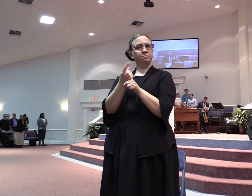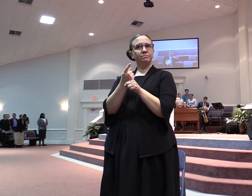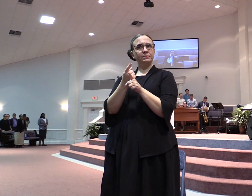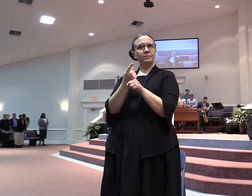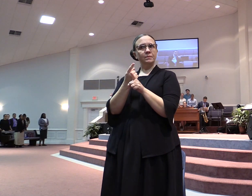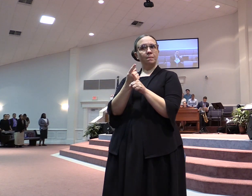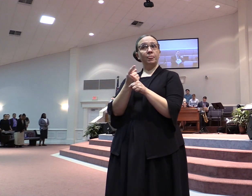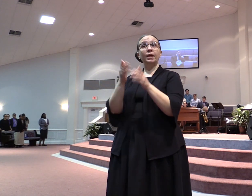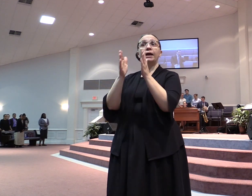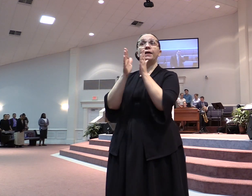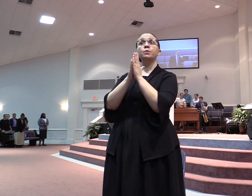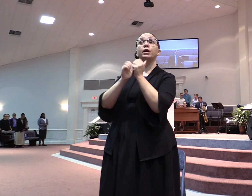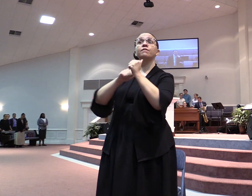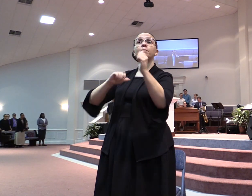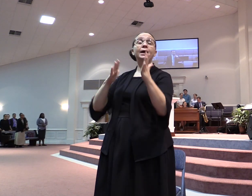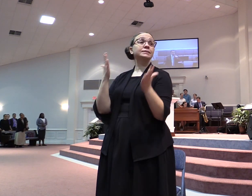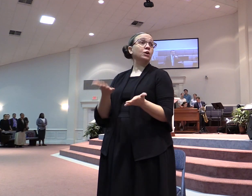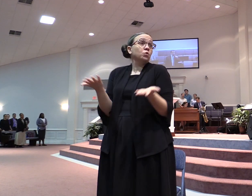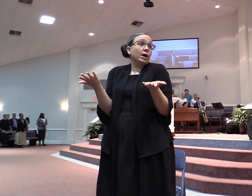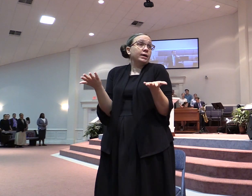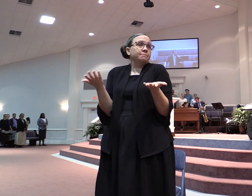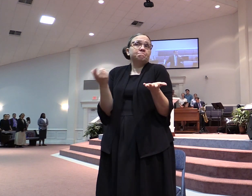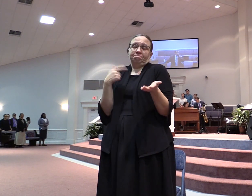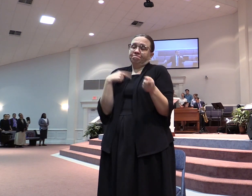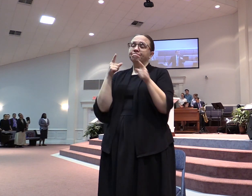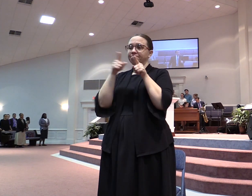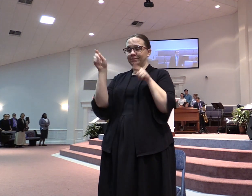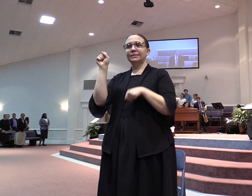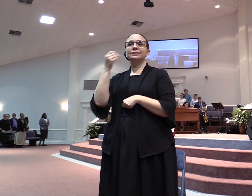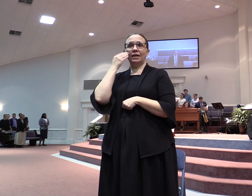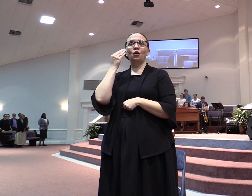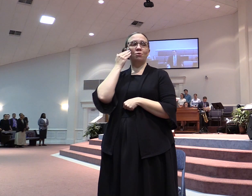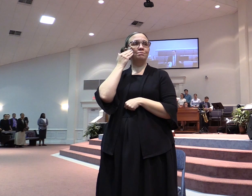And the prayer of the backslider is, I've gone astray,